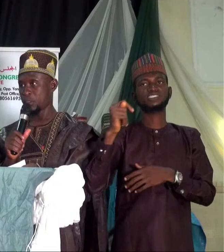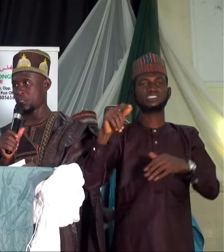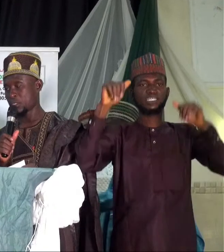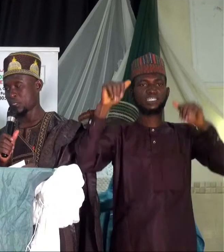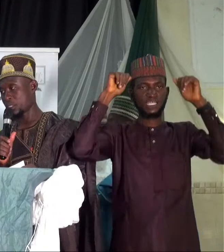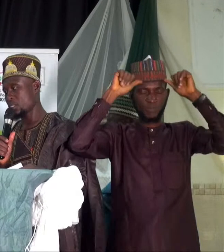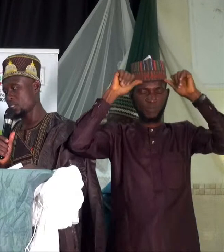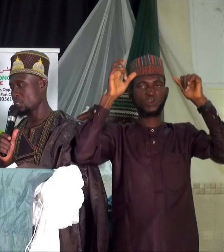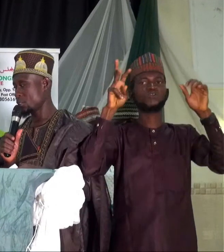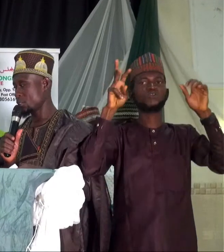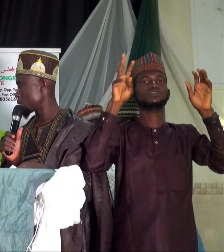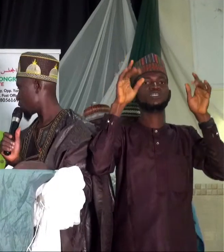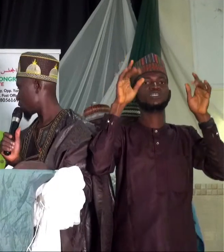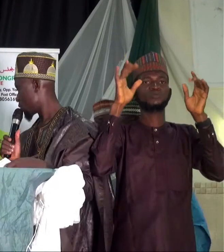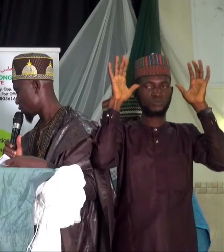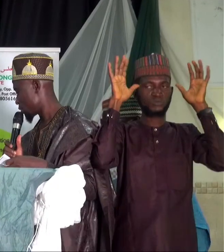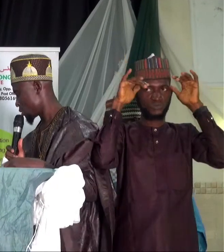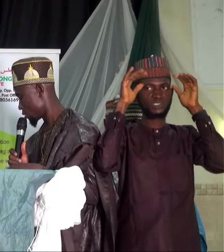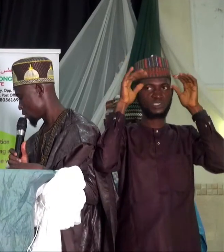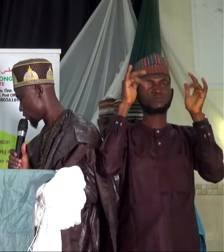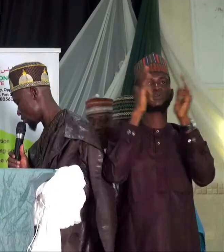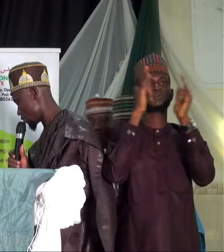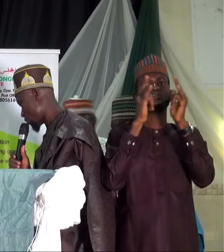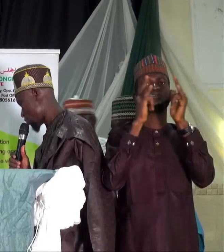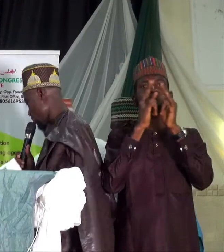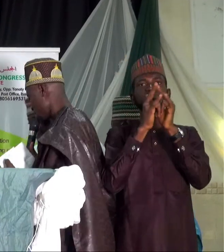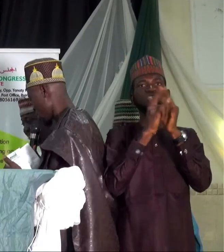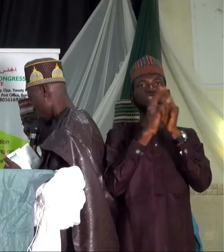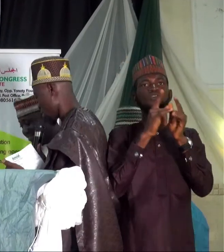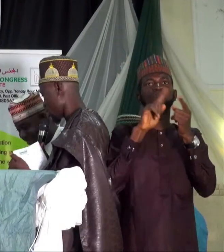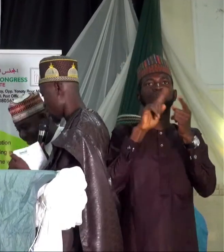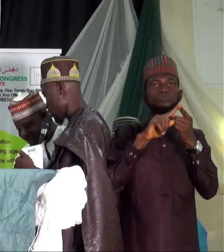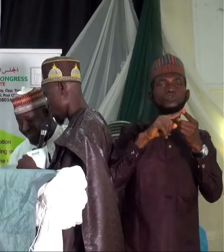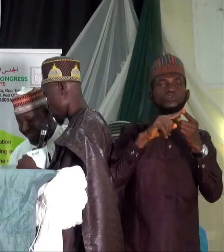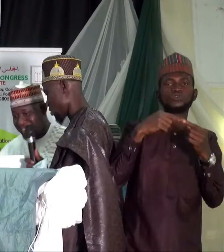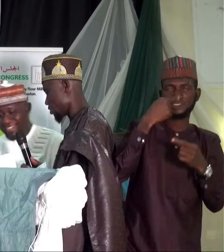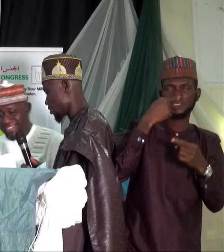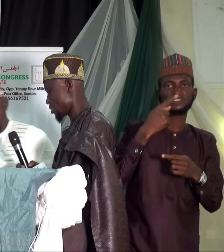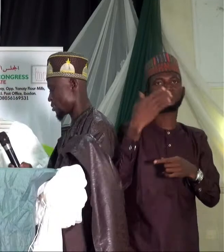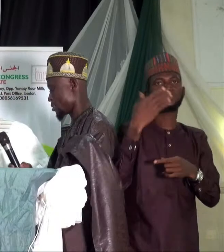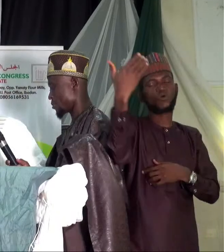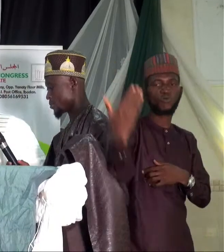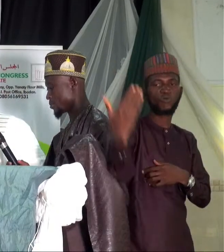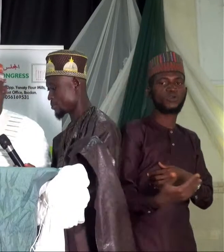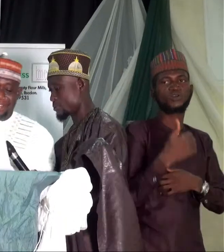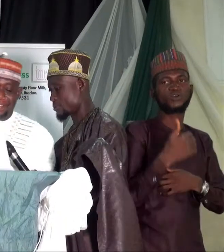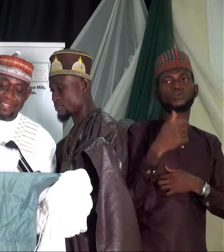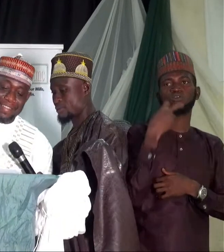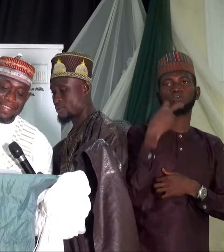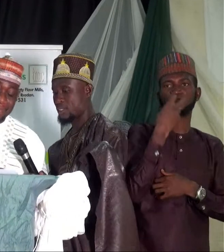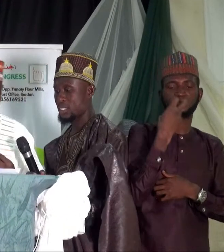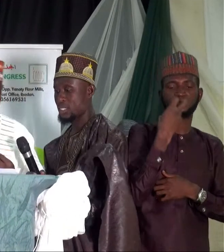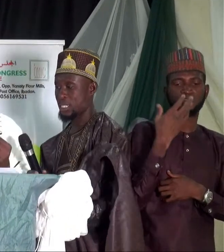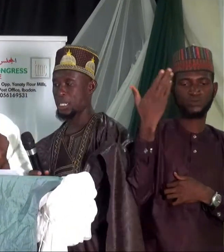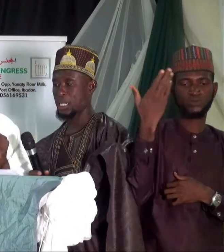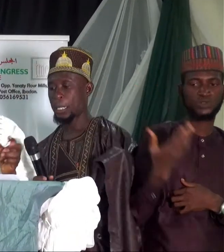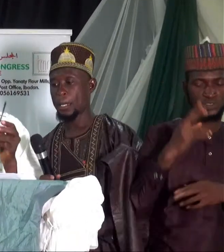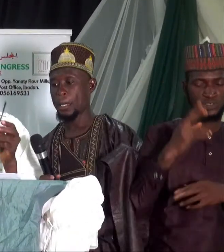Headquarters, to give the welcome address on this occasion. You are welcome, sir.